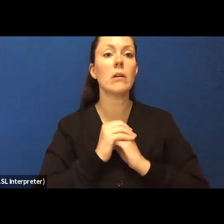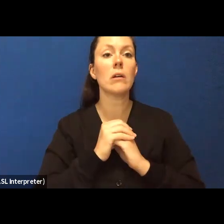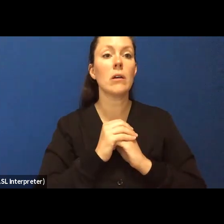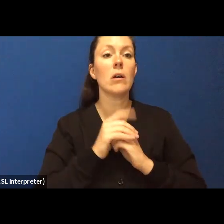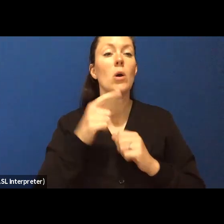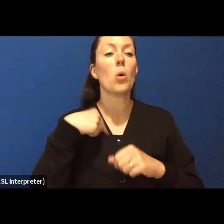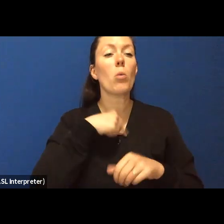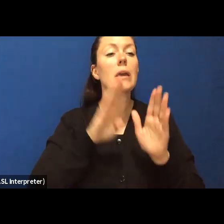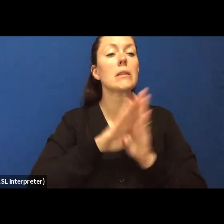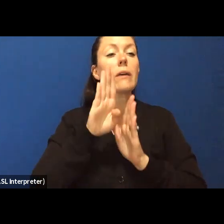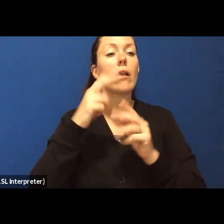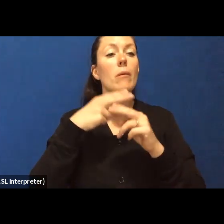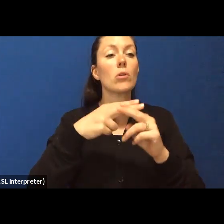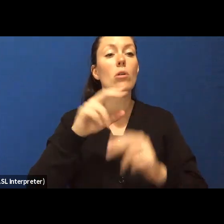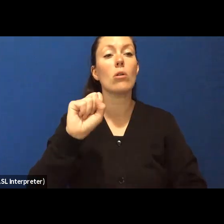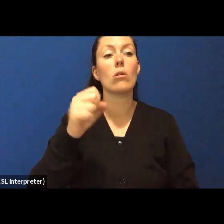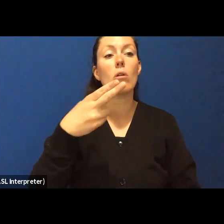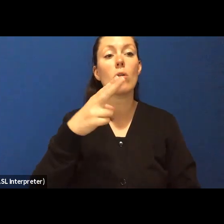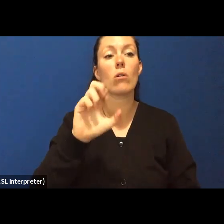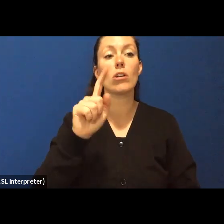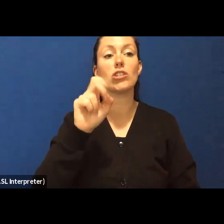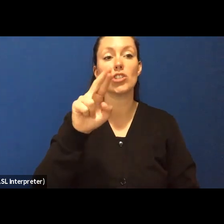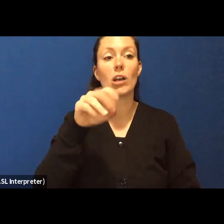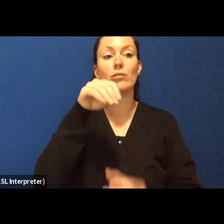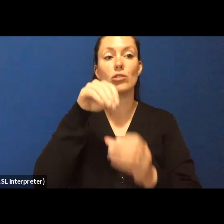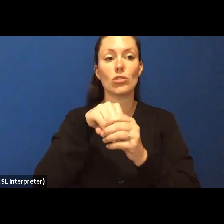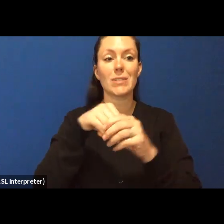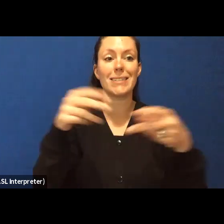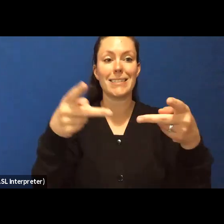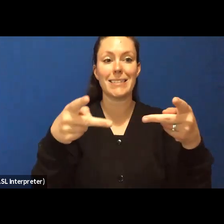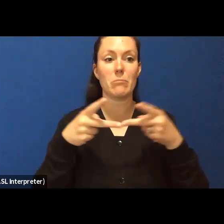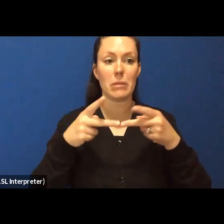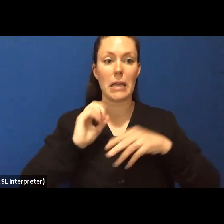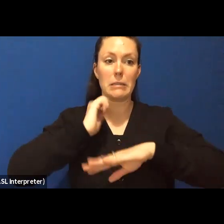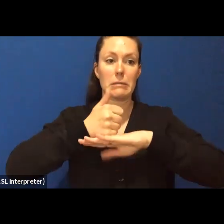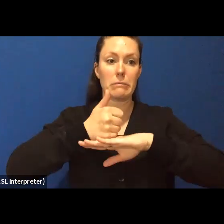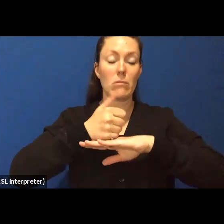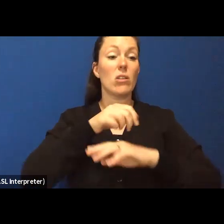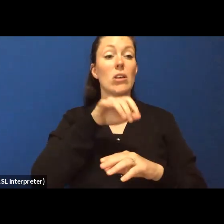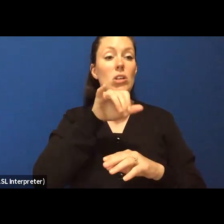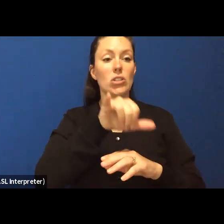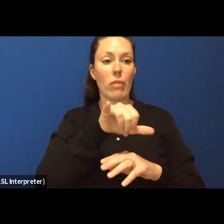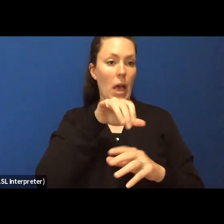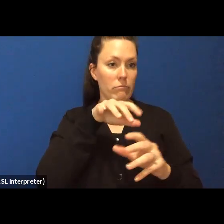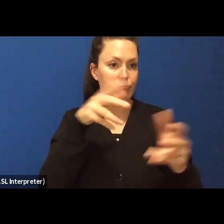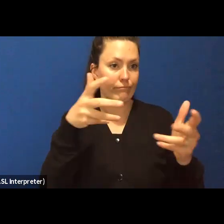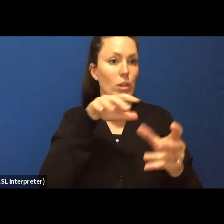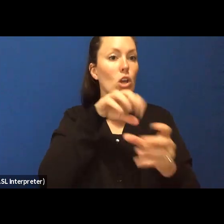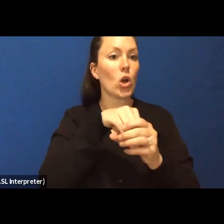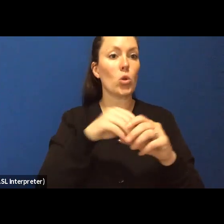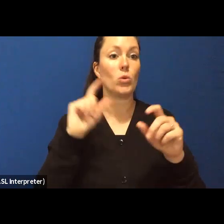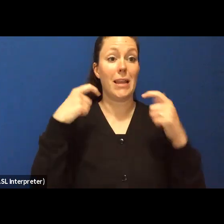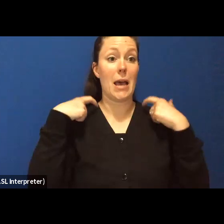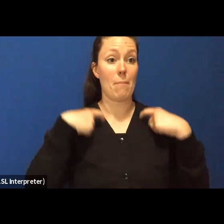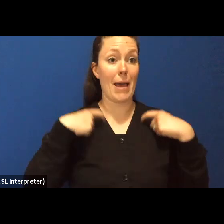what we call a shelter-in-place kit. And that included a backpack backpack, a tent, a